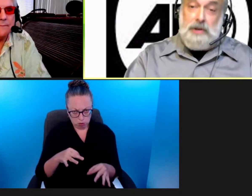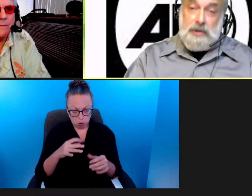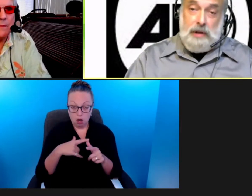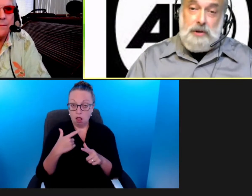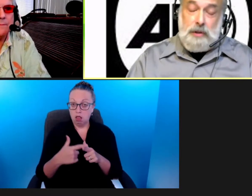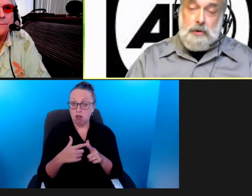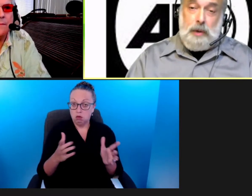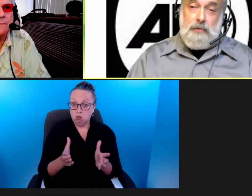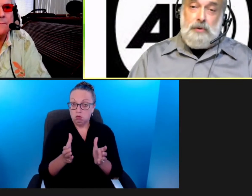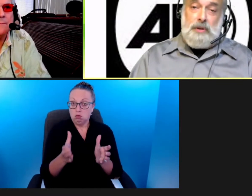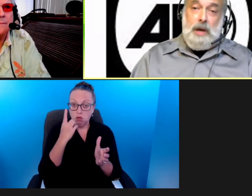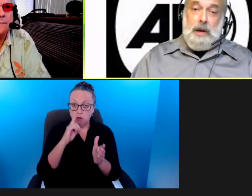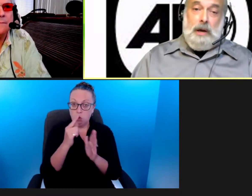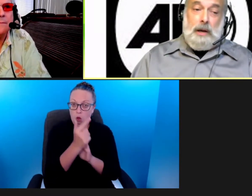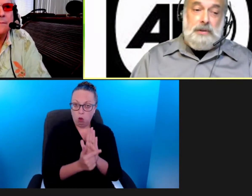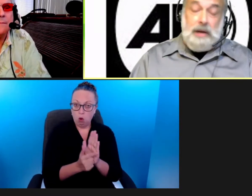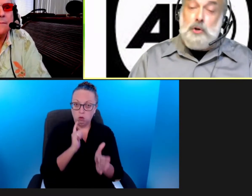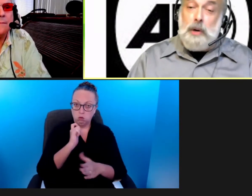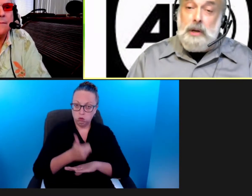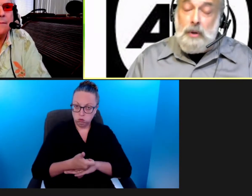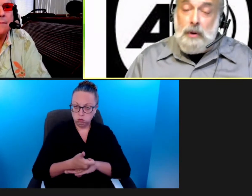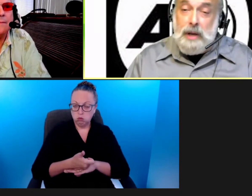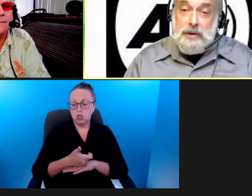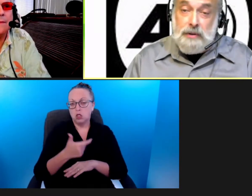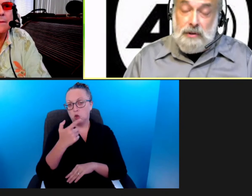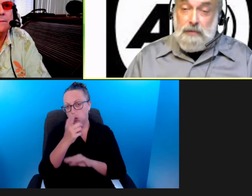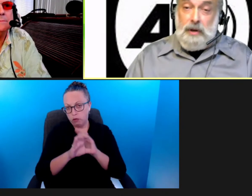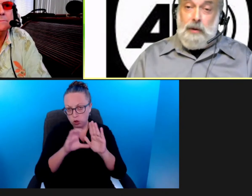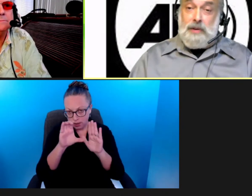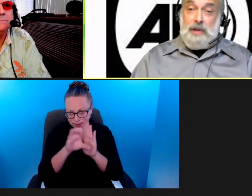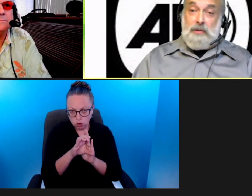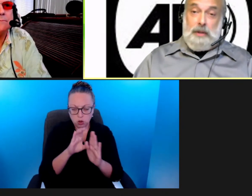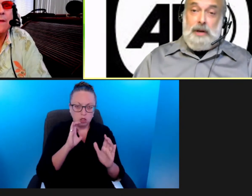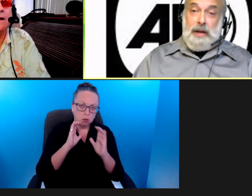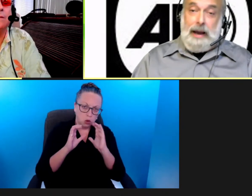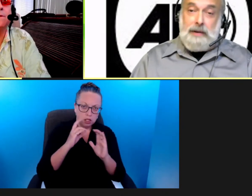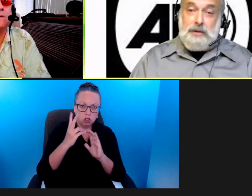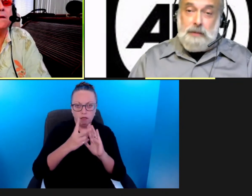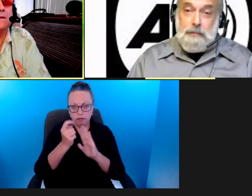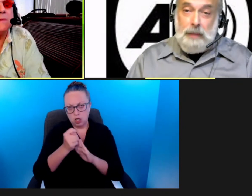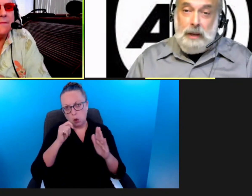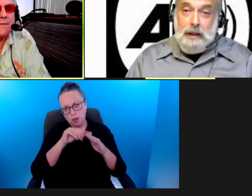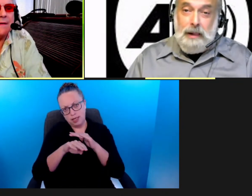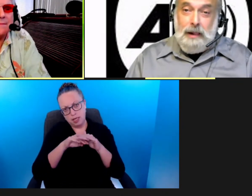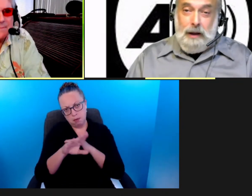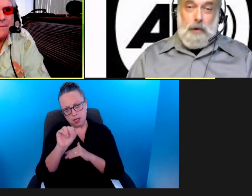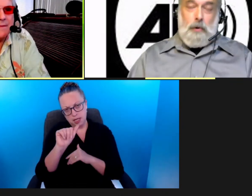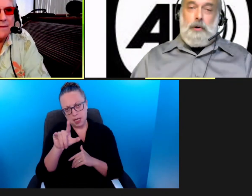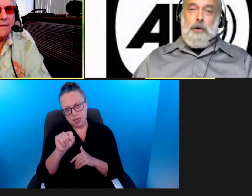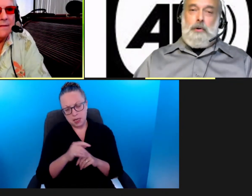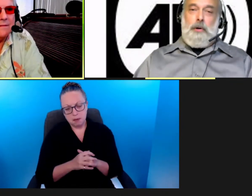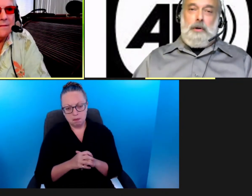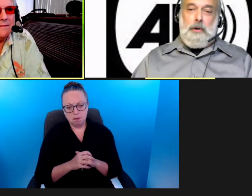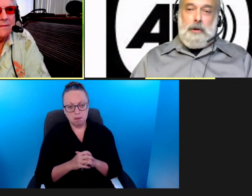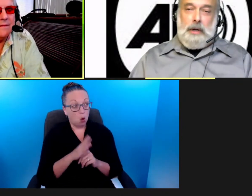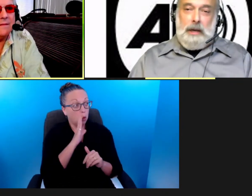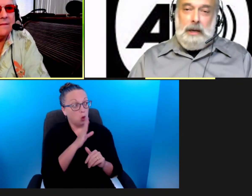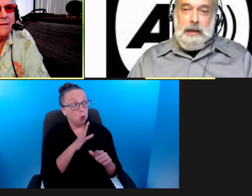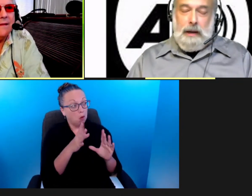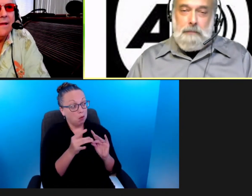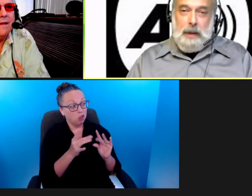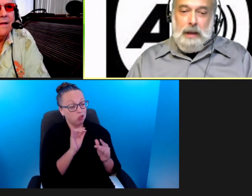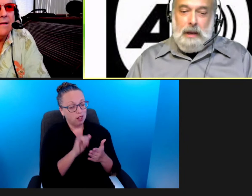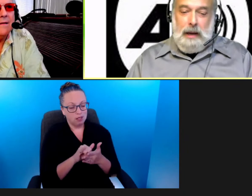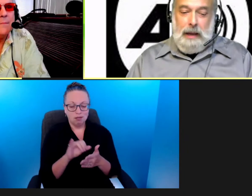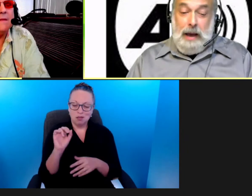for legislation, the 21st Century Communications and Video Accessibility Yeah, I'll Act. be talking about that. Oh, good, Yeah. good. Yeah.